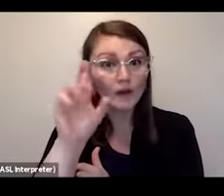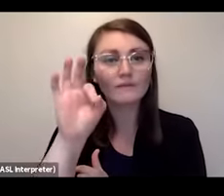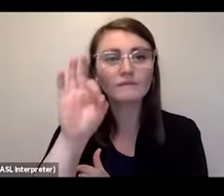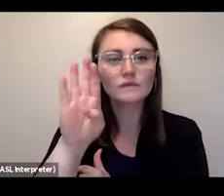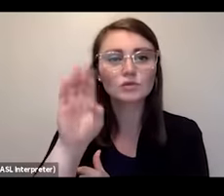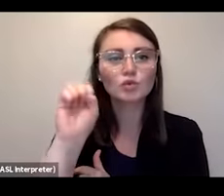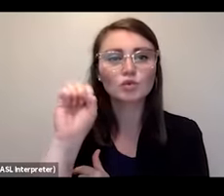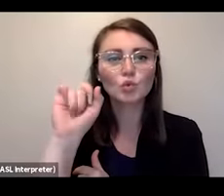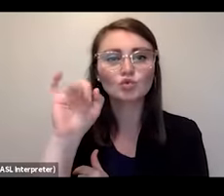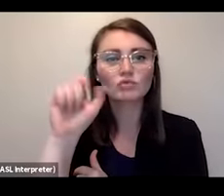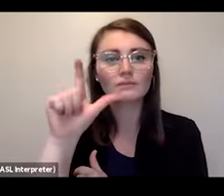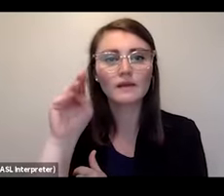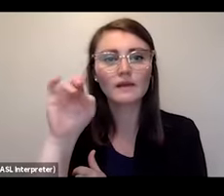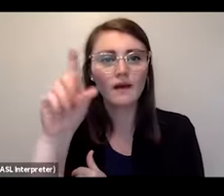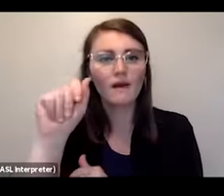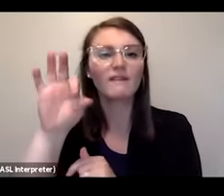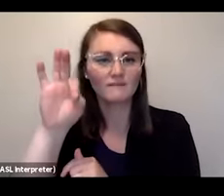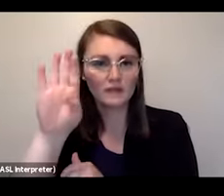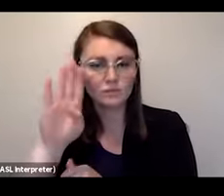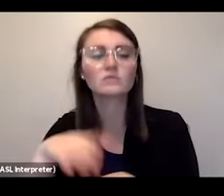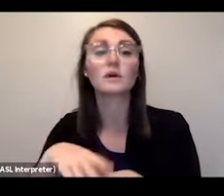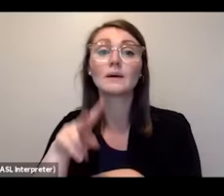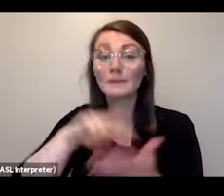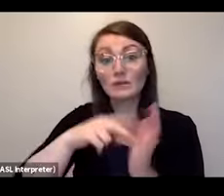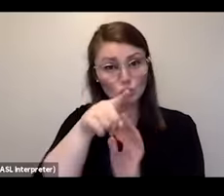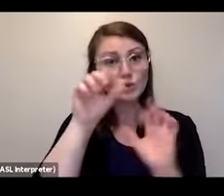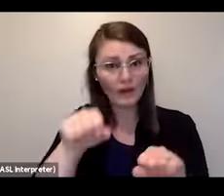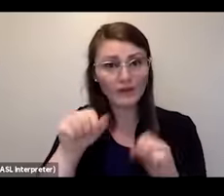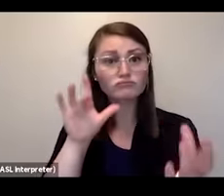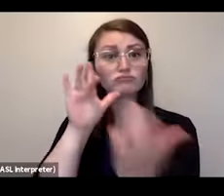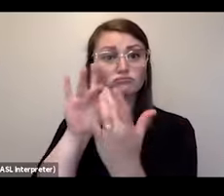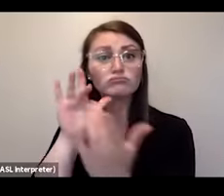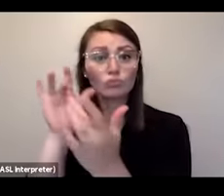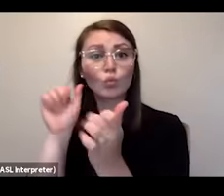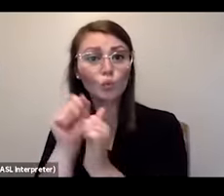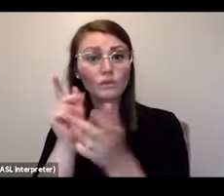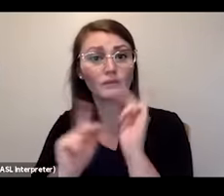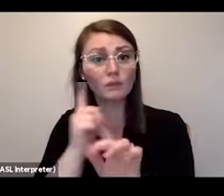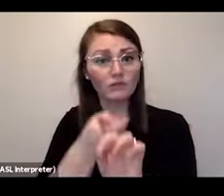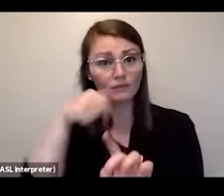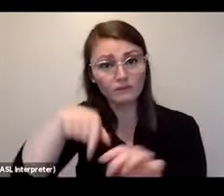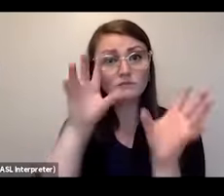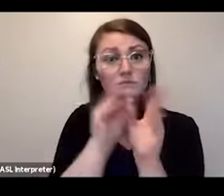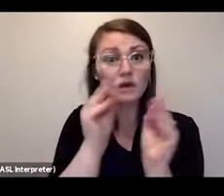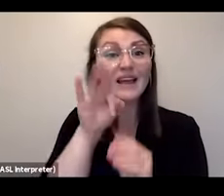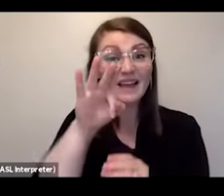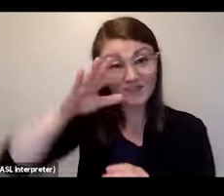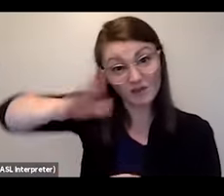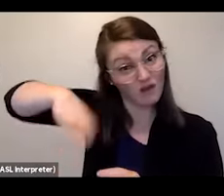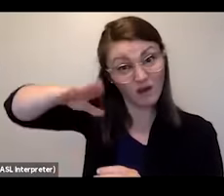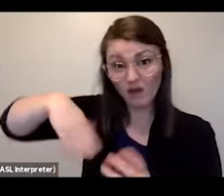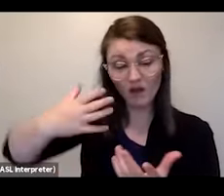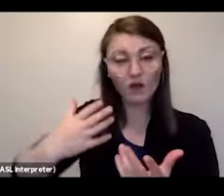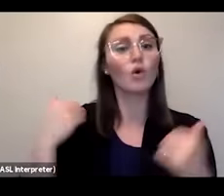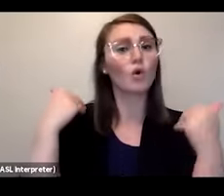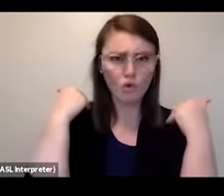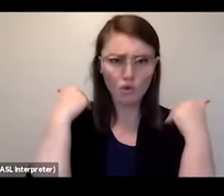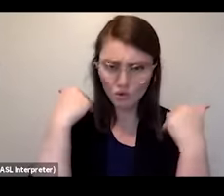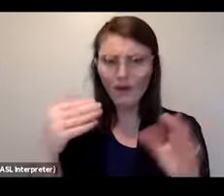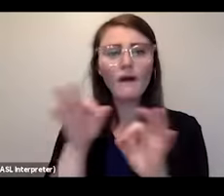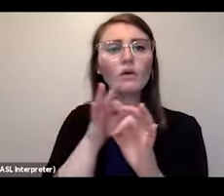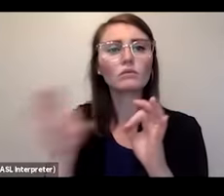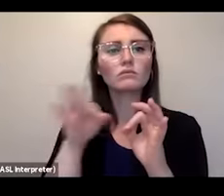connect with your other conference attendees. If you have not already done so, I encourage you to become a member of this group through the following link in the